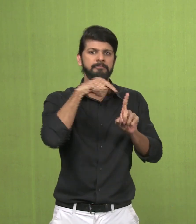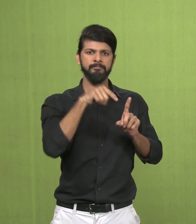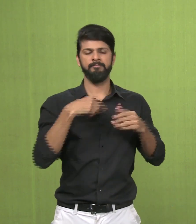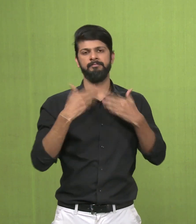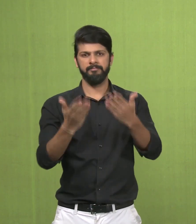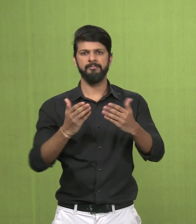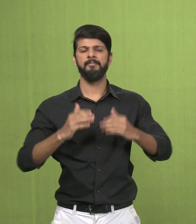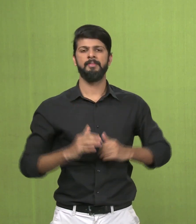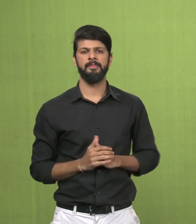origin of Mauryan sculpture.